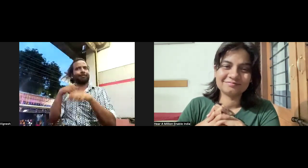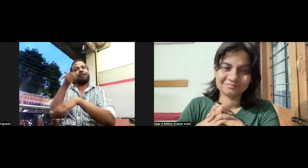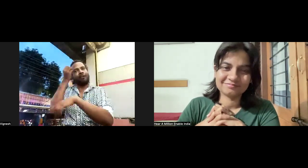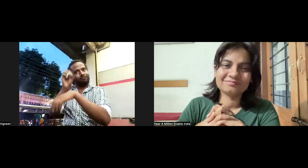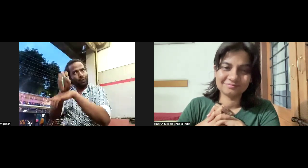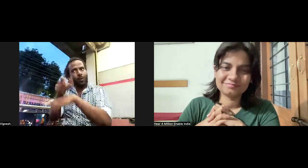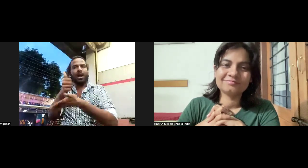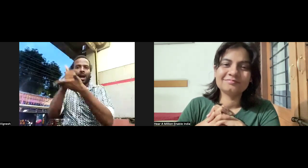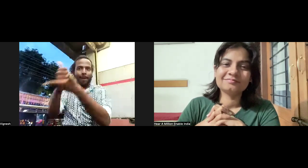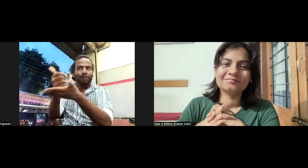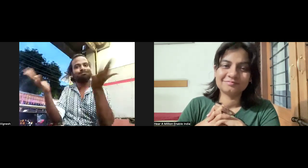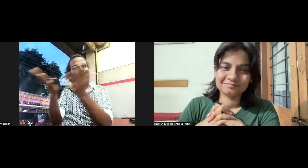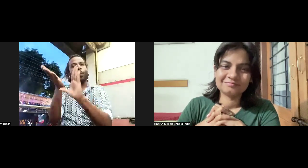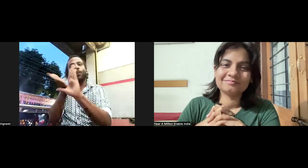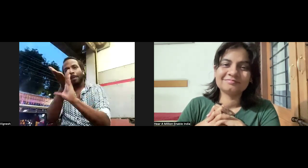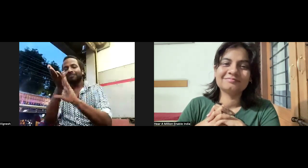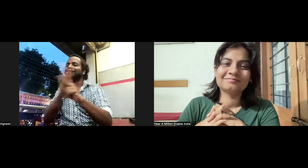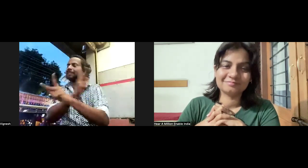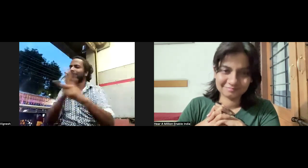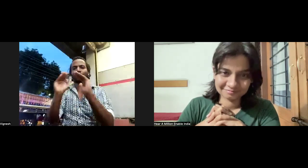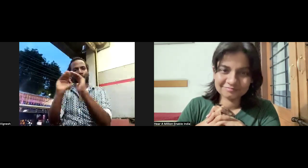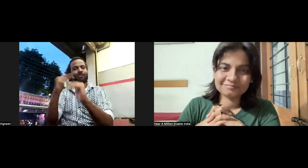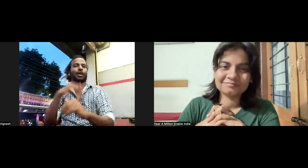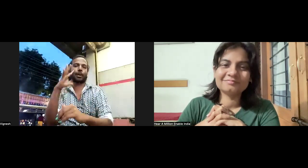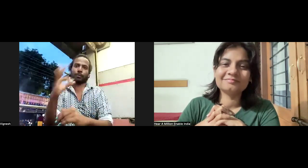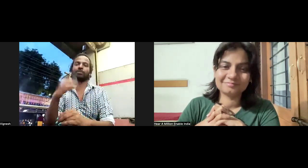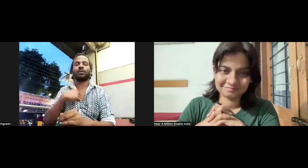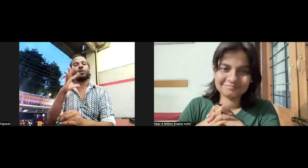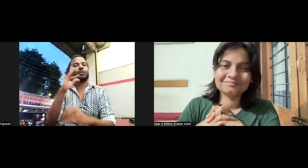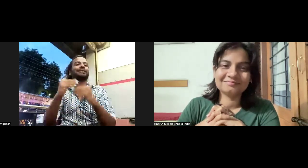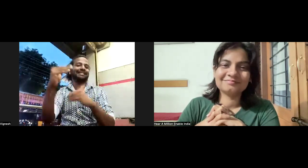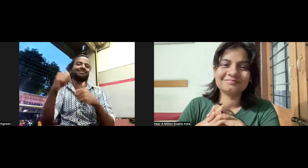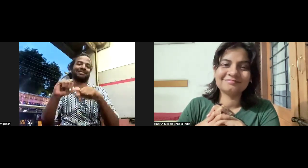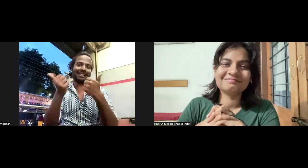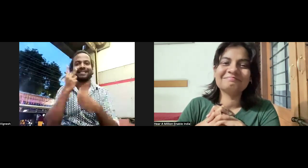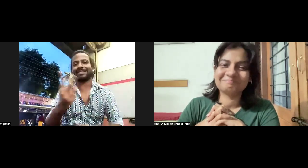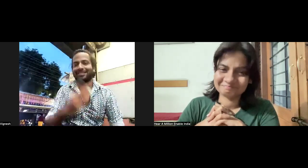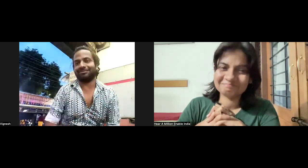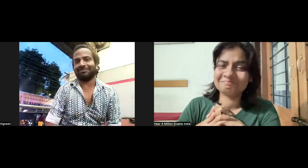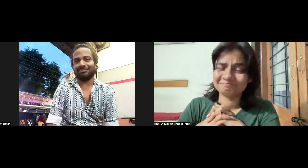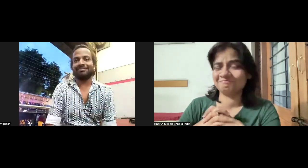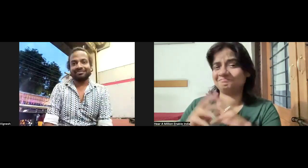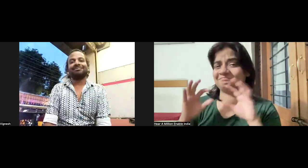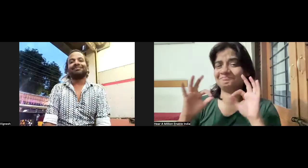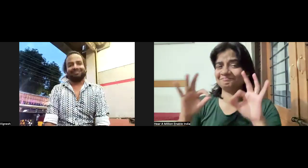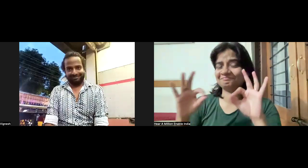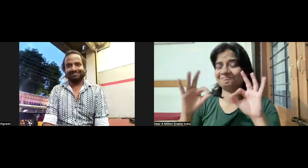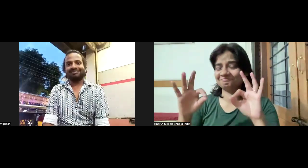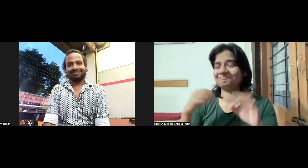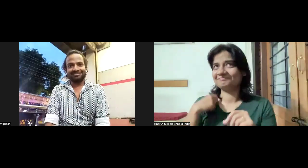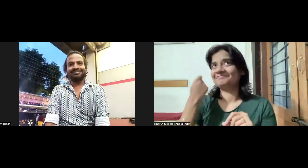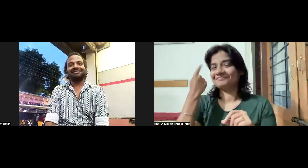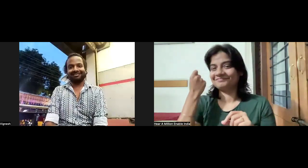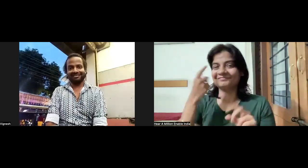and very soon I also do want to support the community, want to do some healing work,